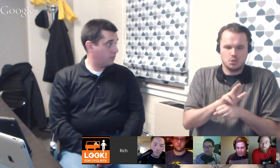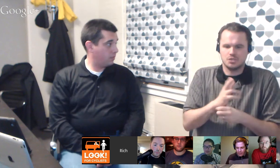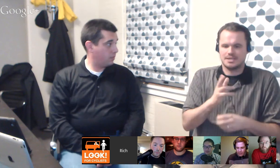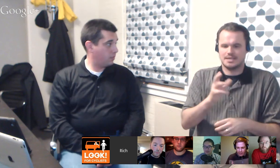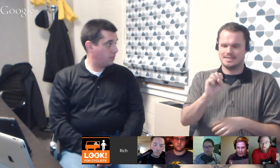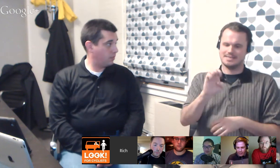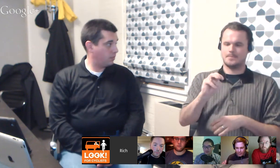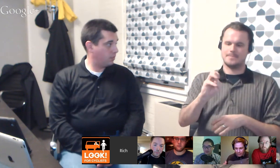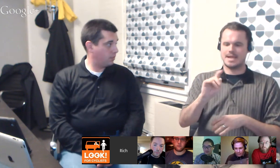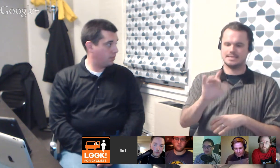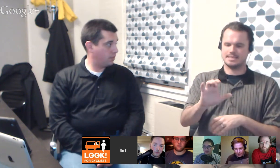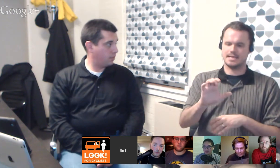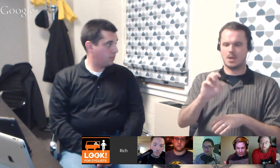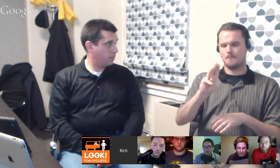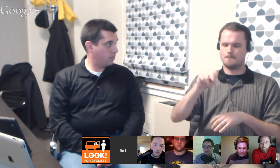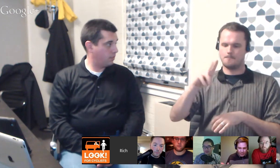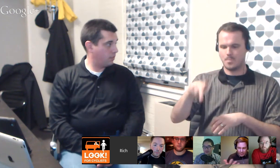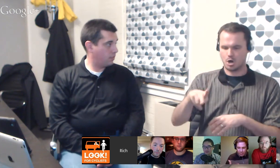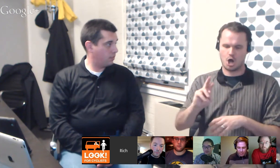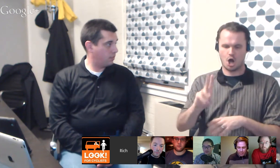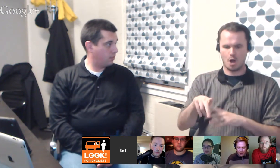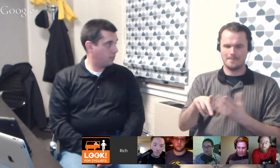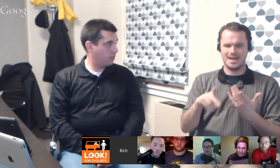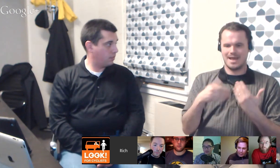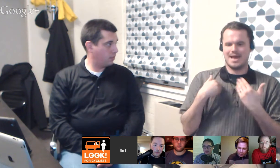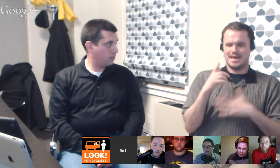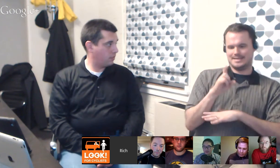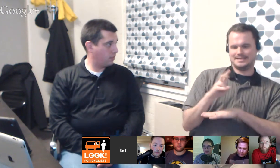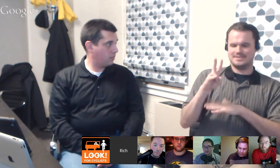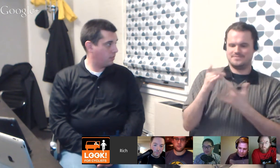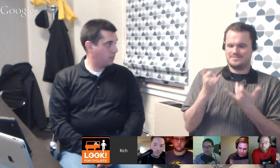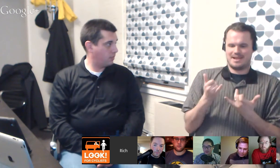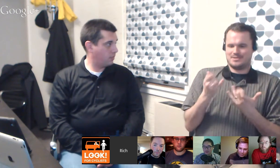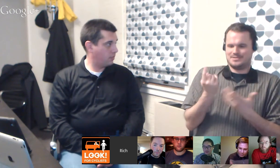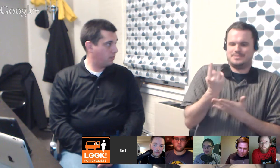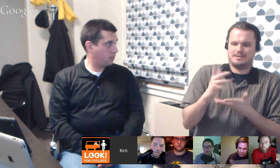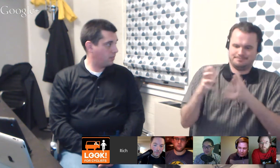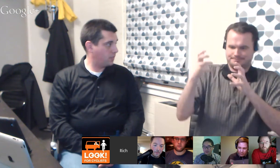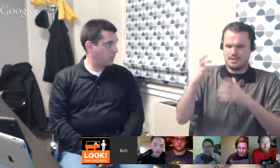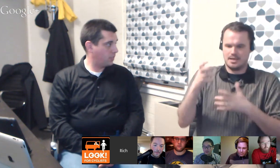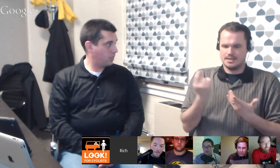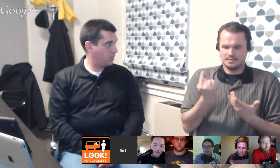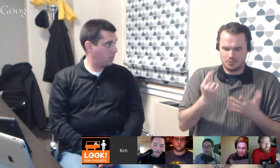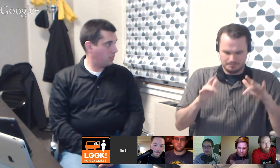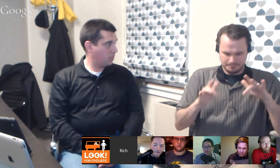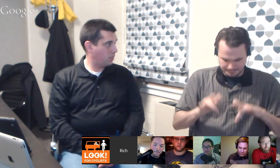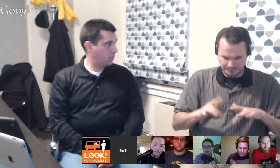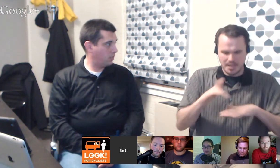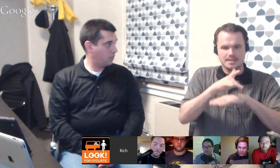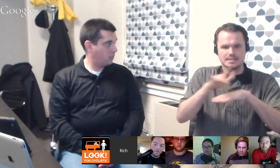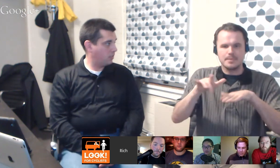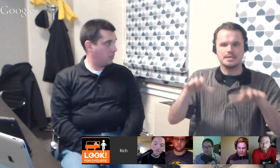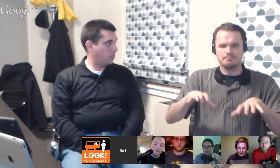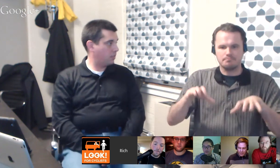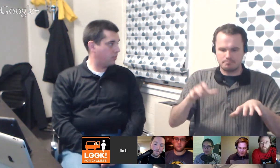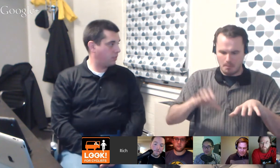They had a div make the submit button, and now when somebody's pressing the space bar, which normally would